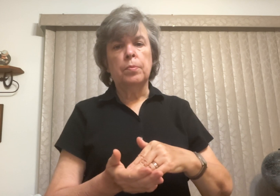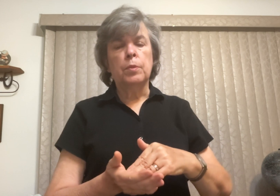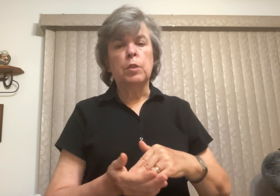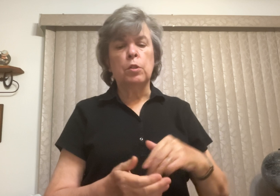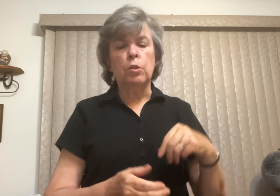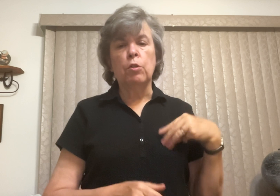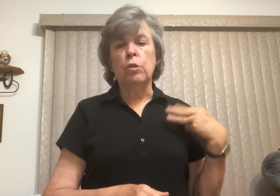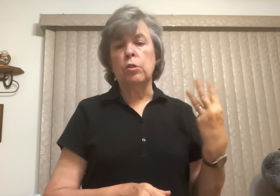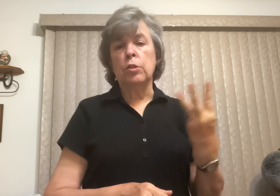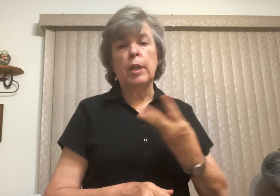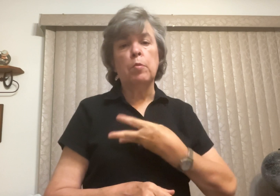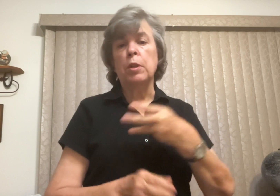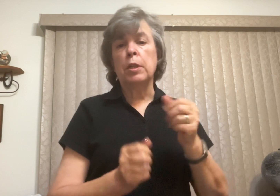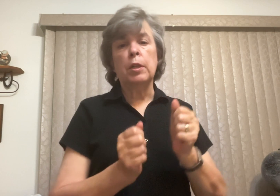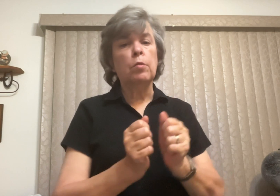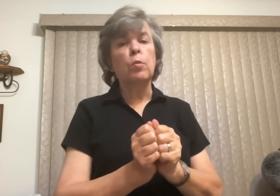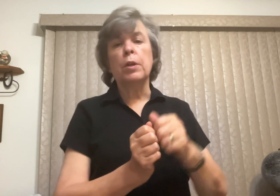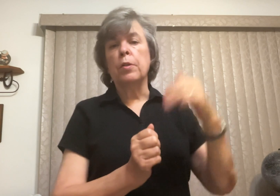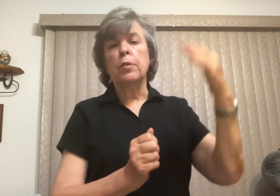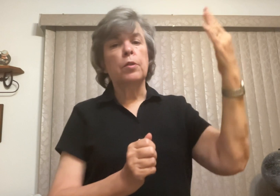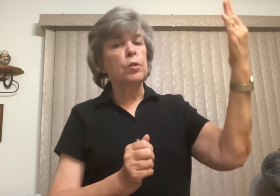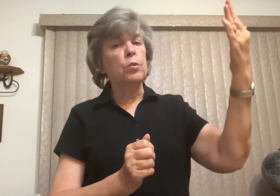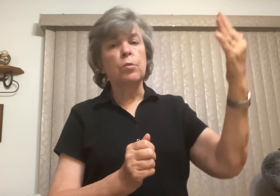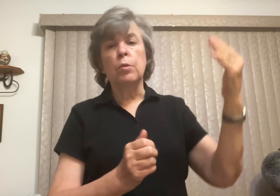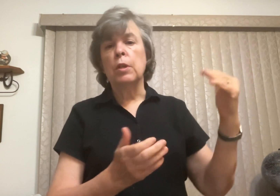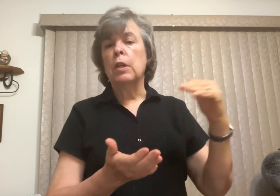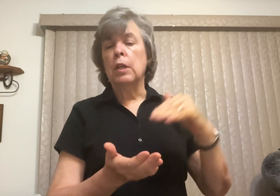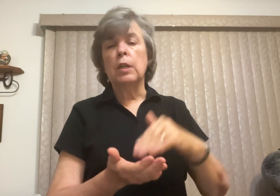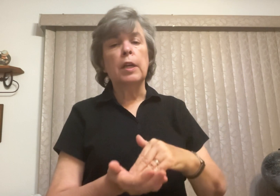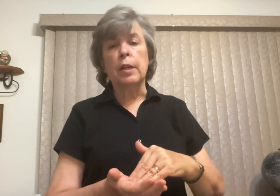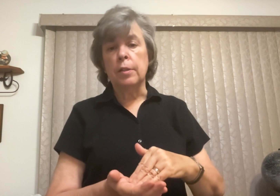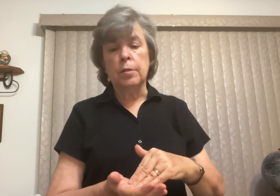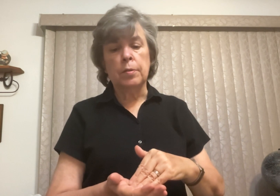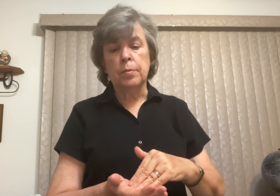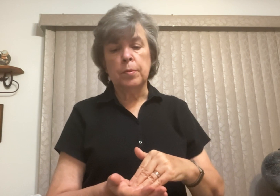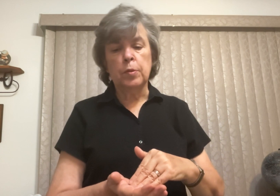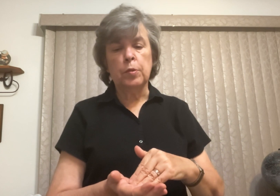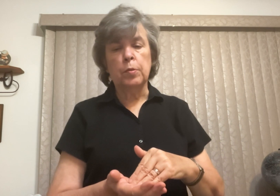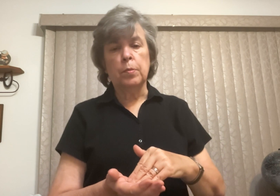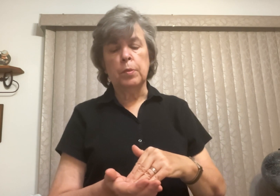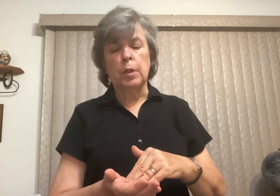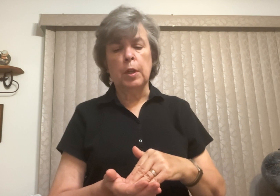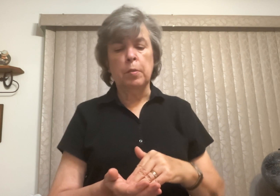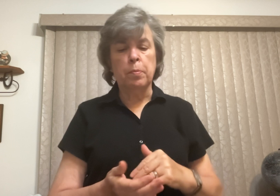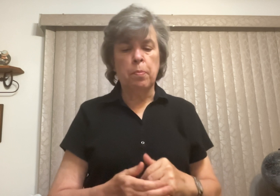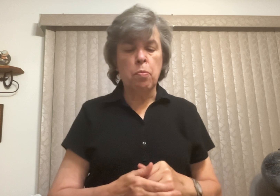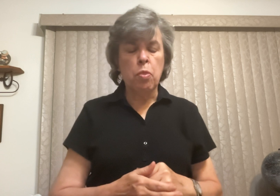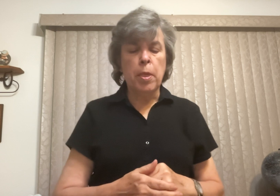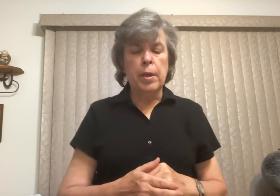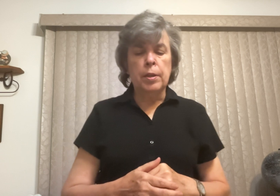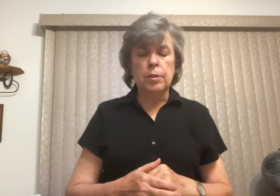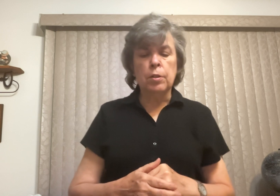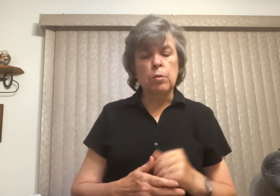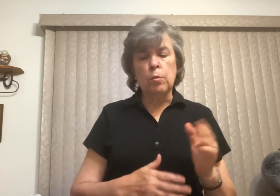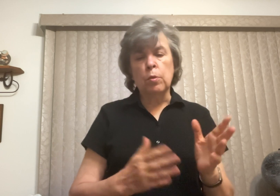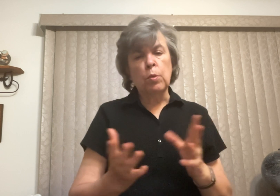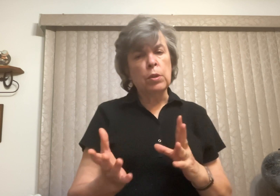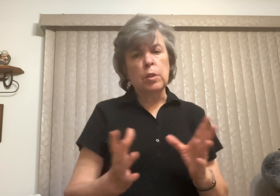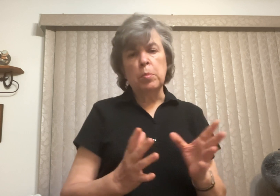So you could just say we, with you again. Okay. So the will and the be